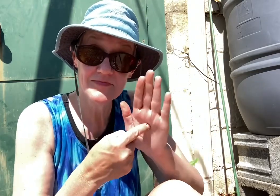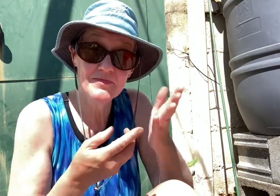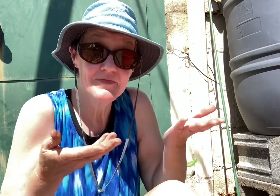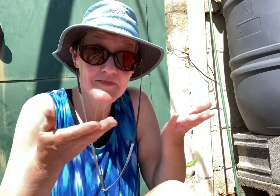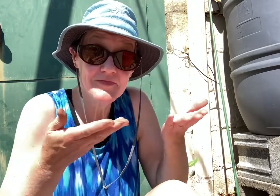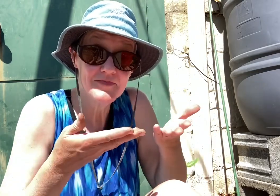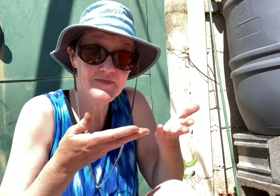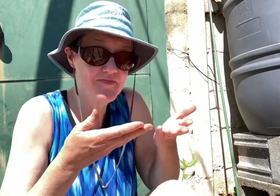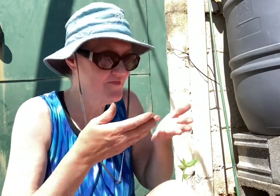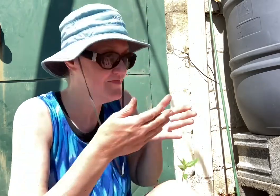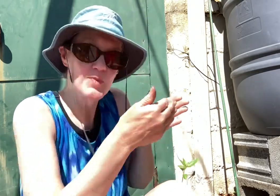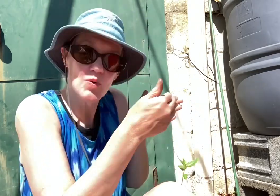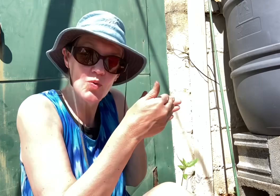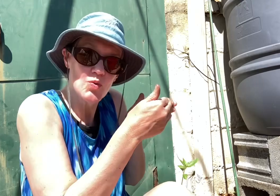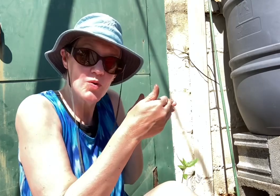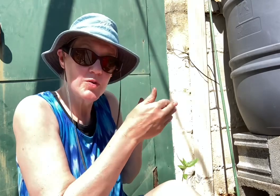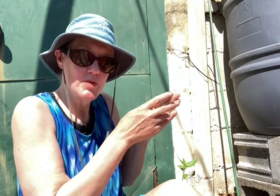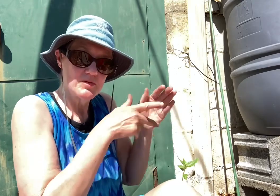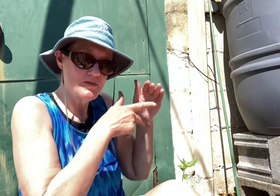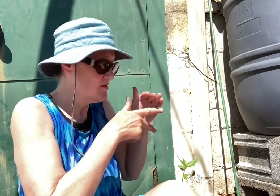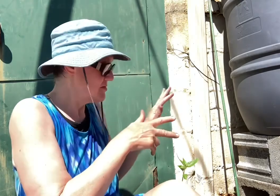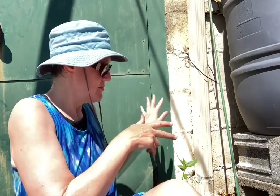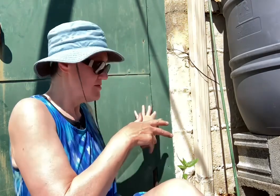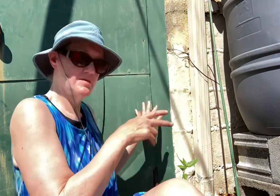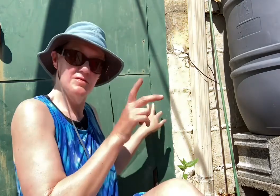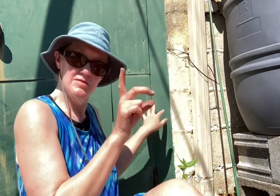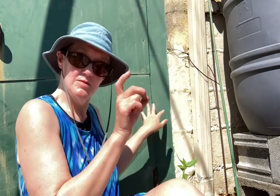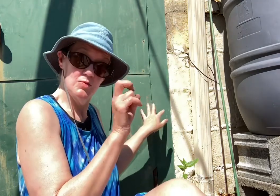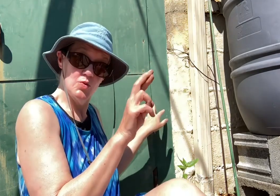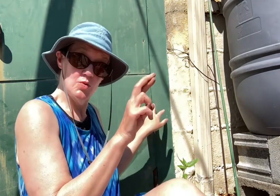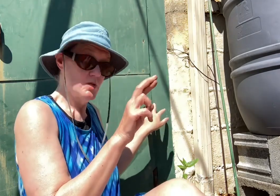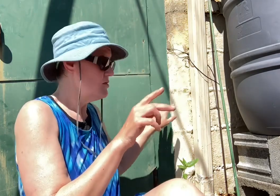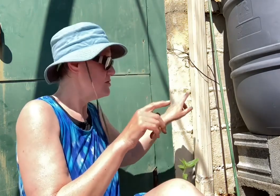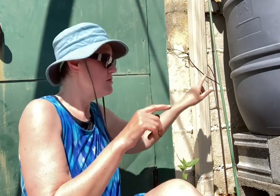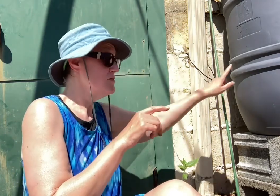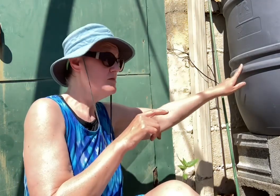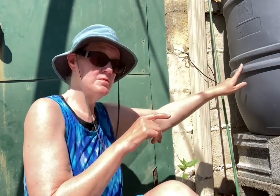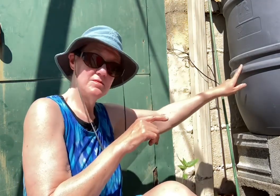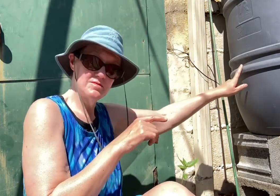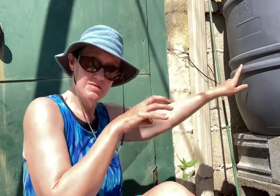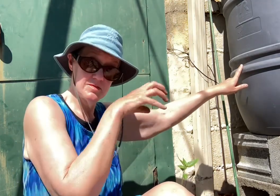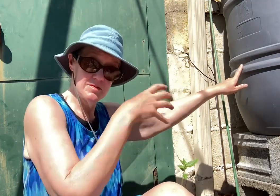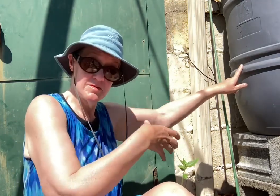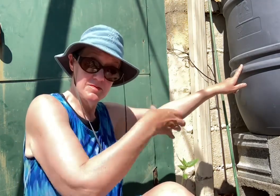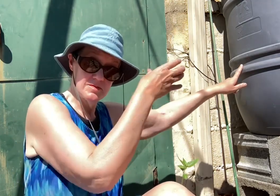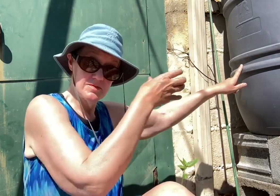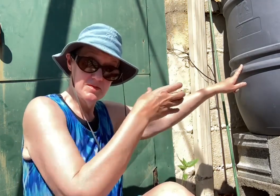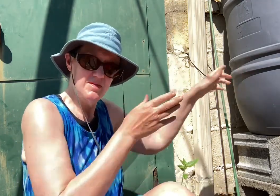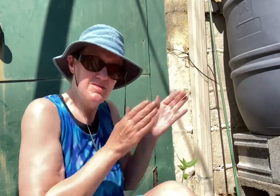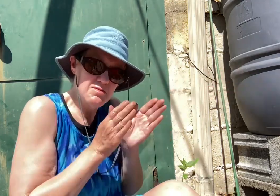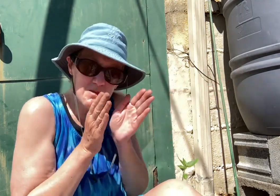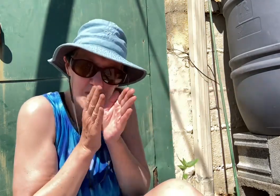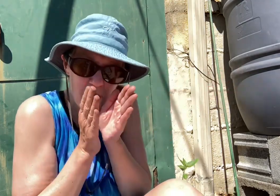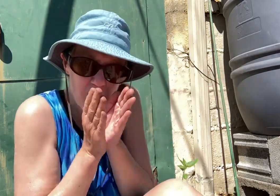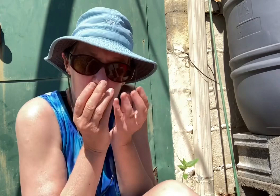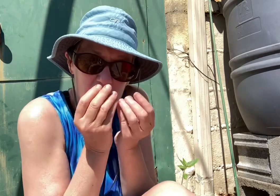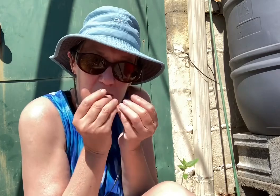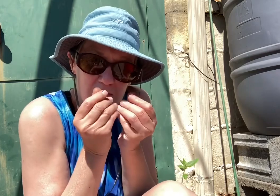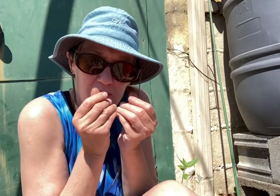scavengers. So here's an example. Right here near the corner of the garage and the rain barrels, there's just a small